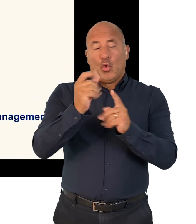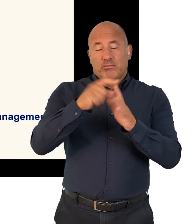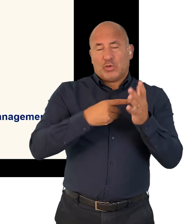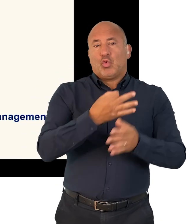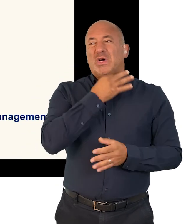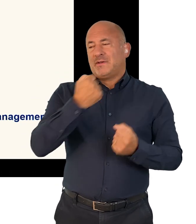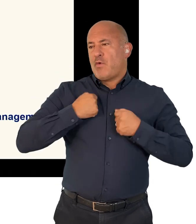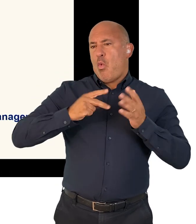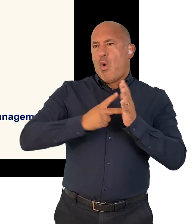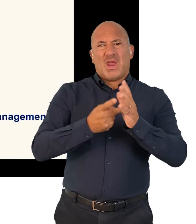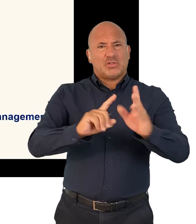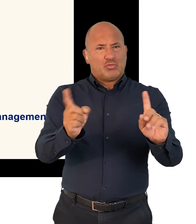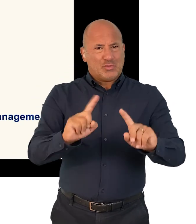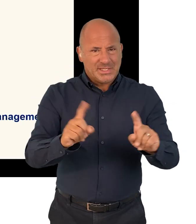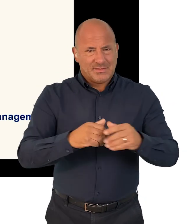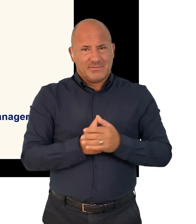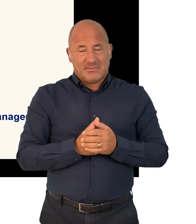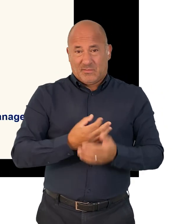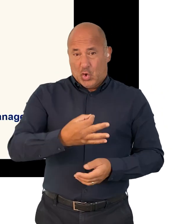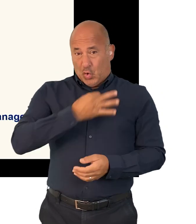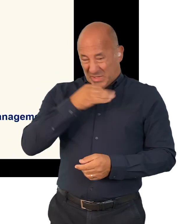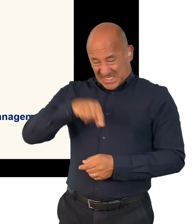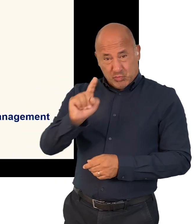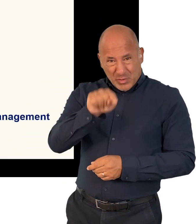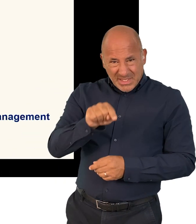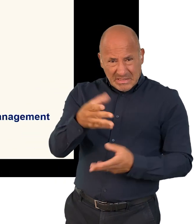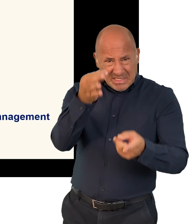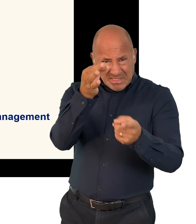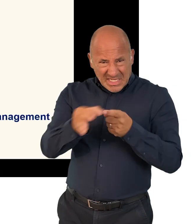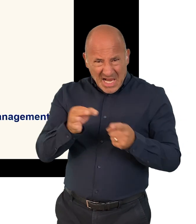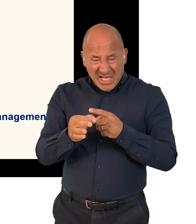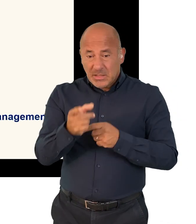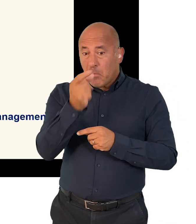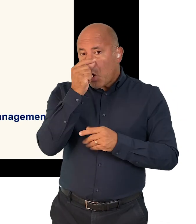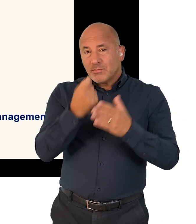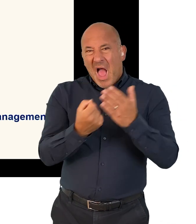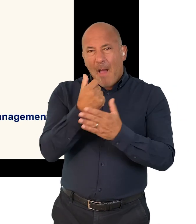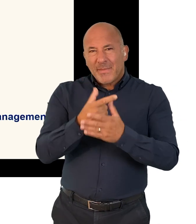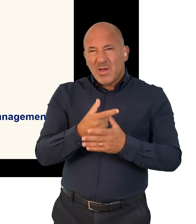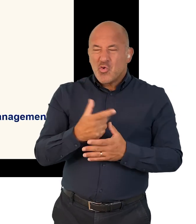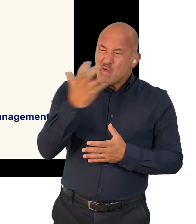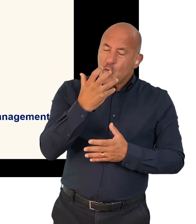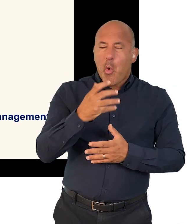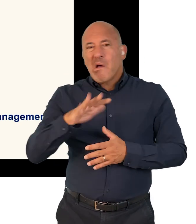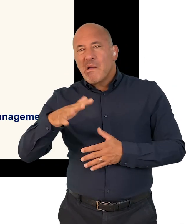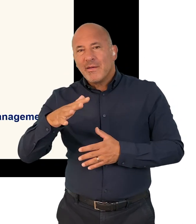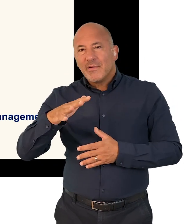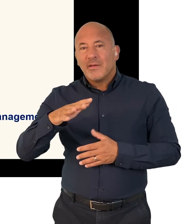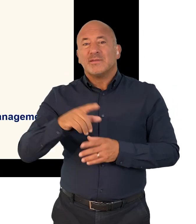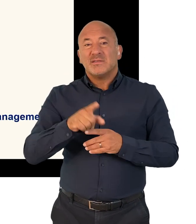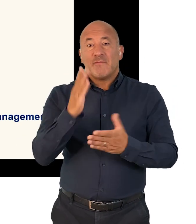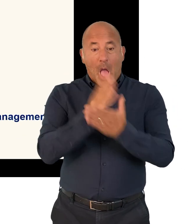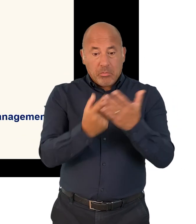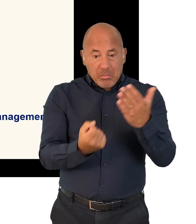organisation during project delivery, the risks themselves detailed and the likelihood of the risk occurring, the impact